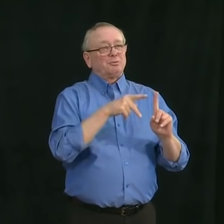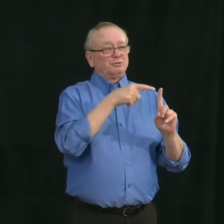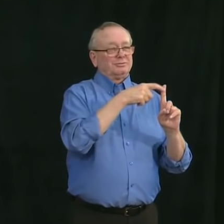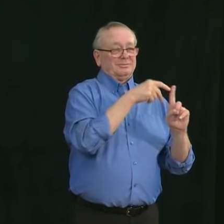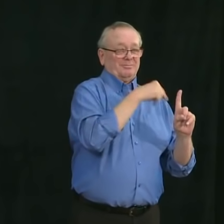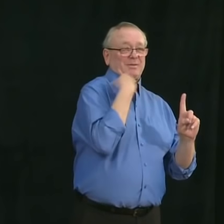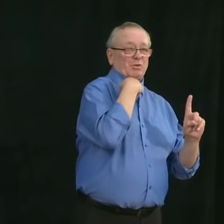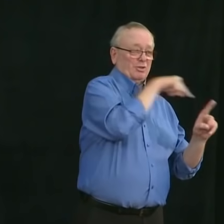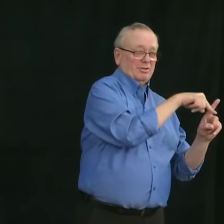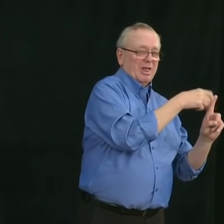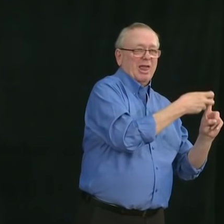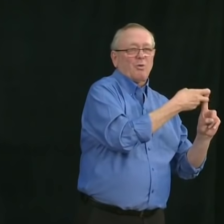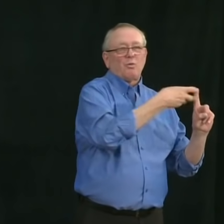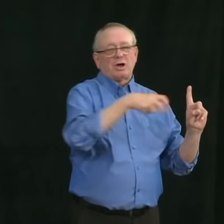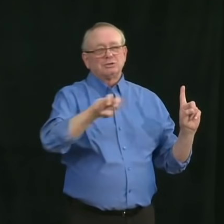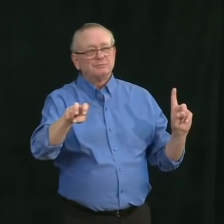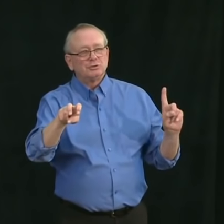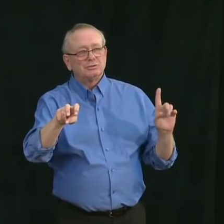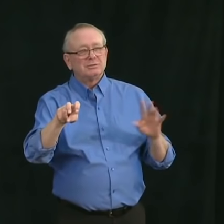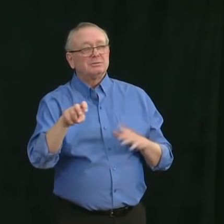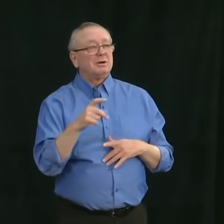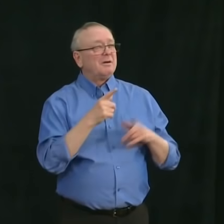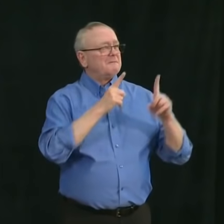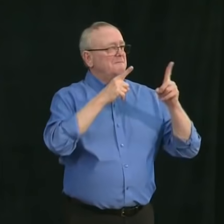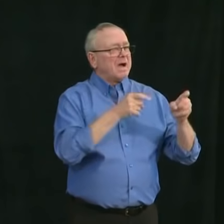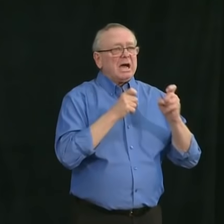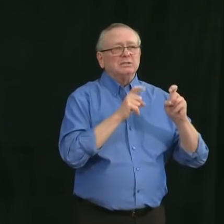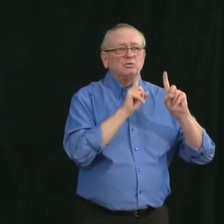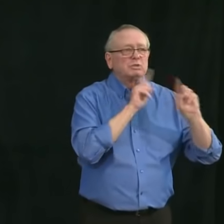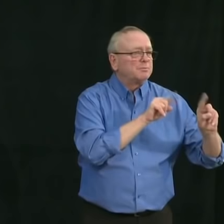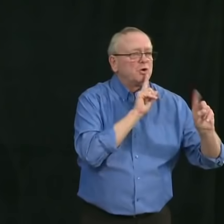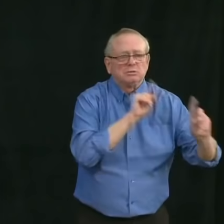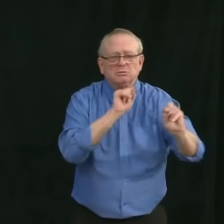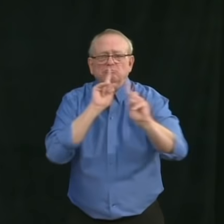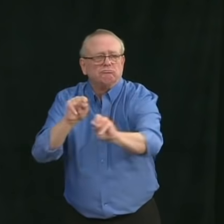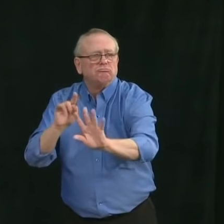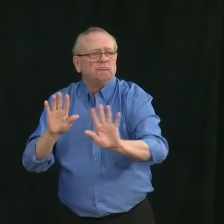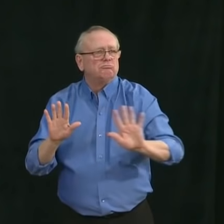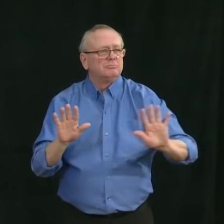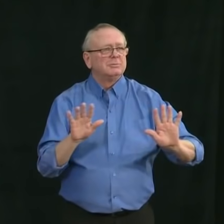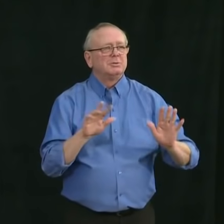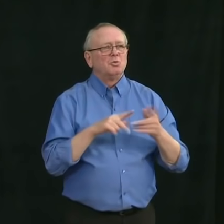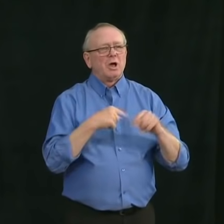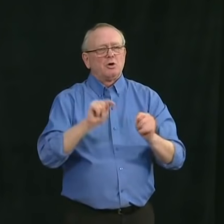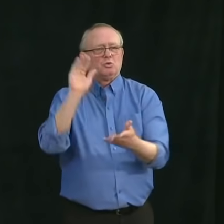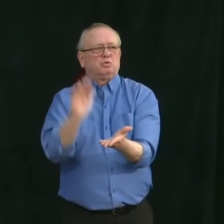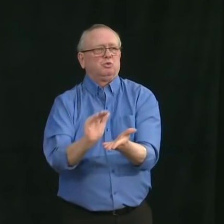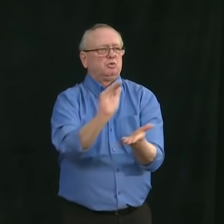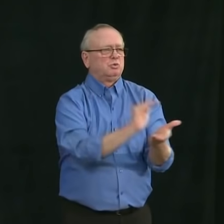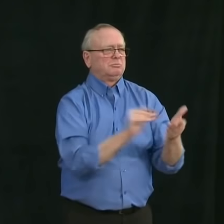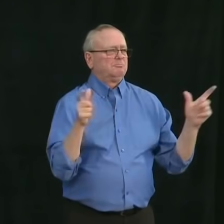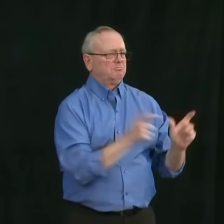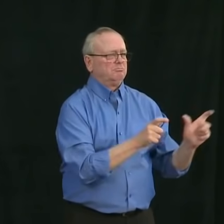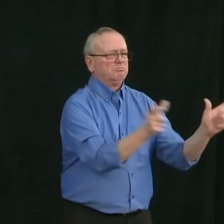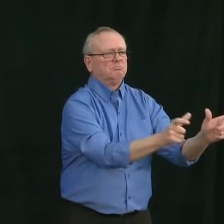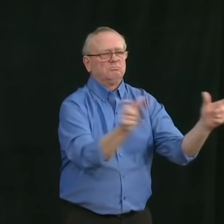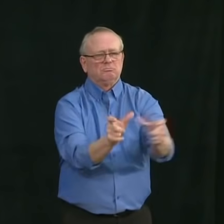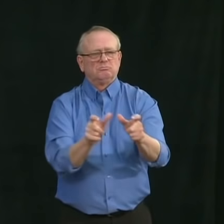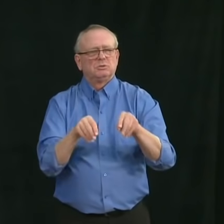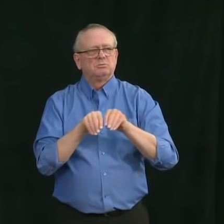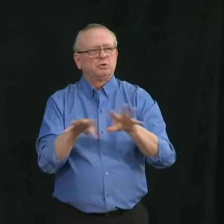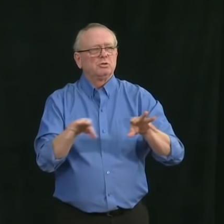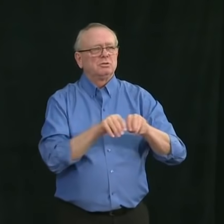virus is being prevented and patients and staff are being protected. It is important to be transparent about